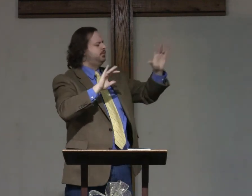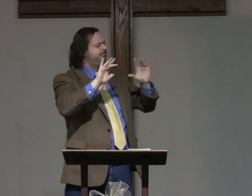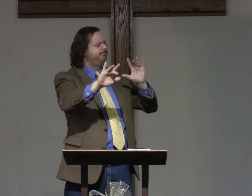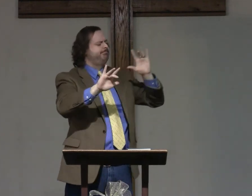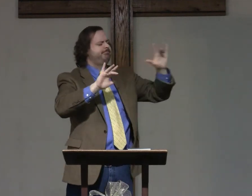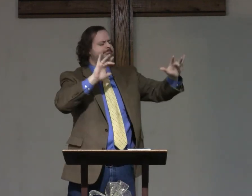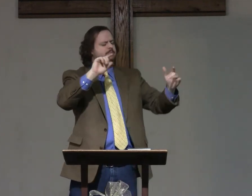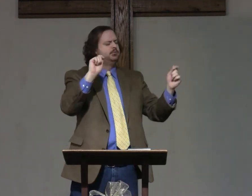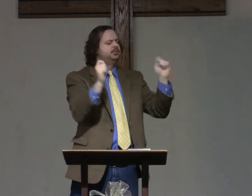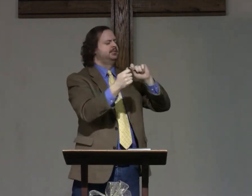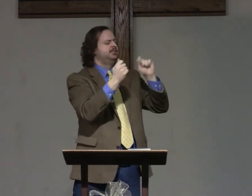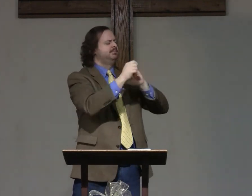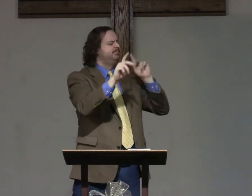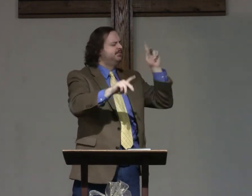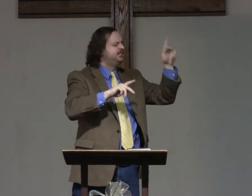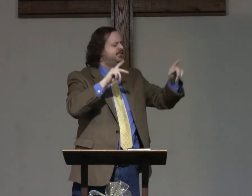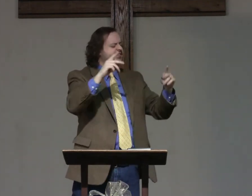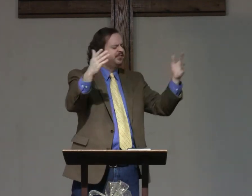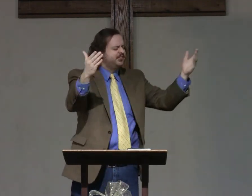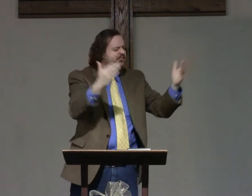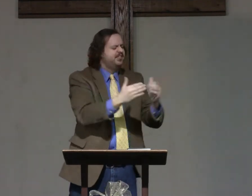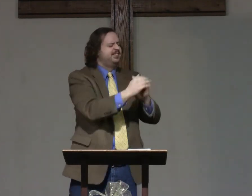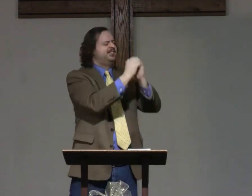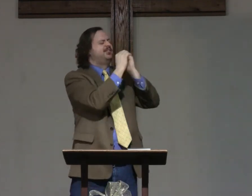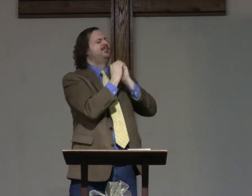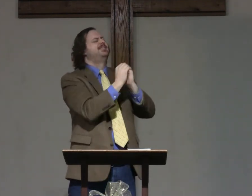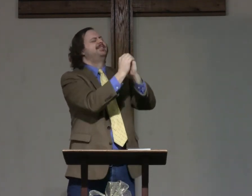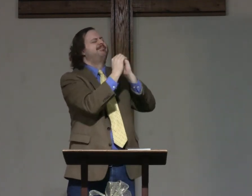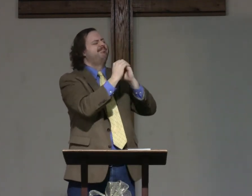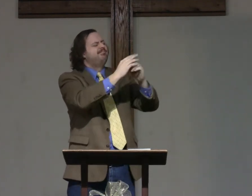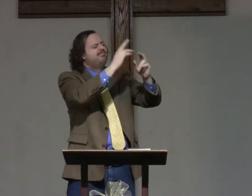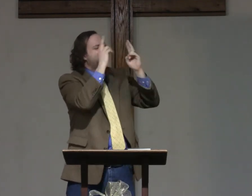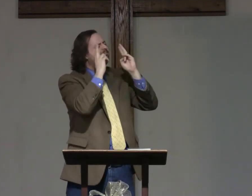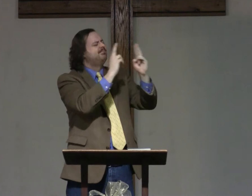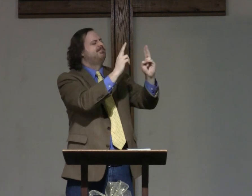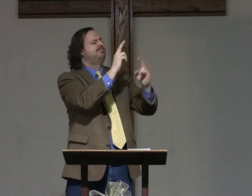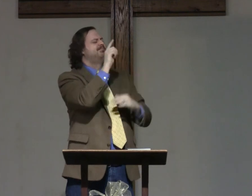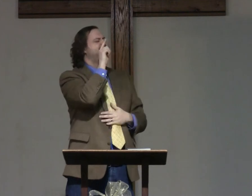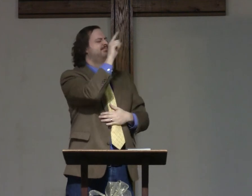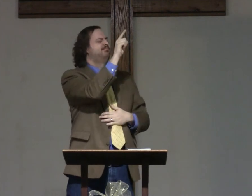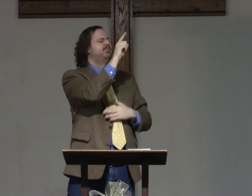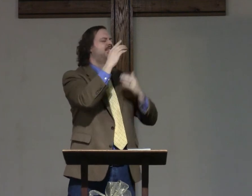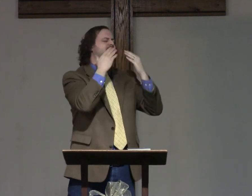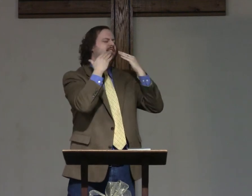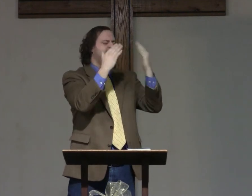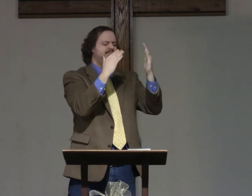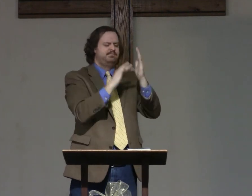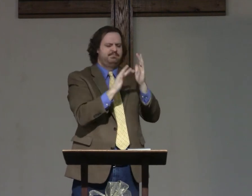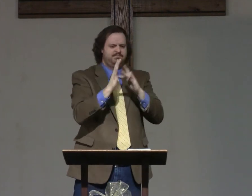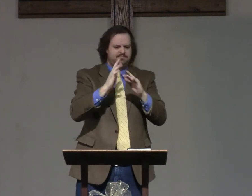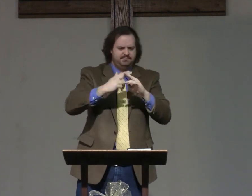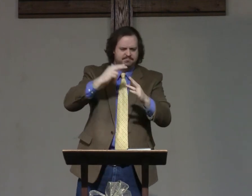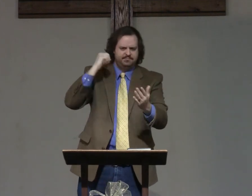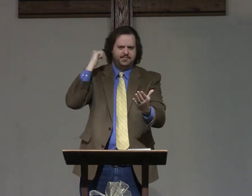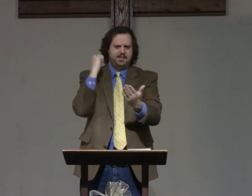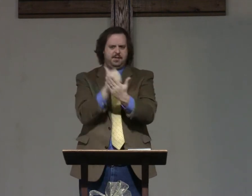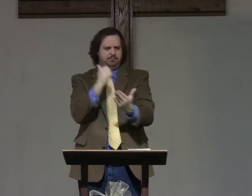our lights to shine and change people. We come to worship and honor you. We thank you in Jesus'